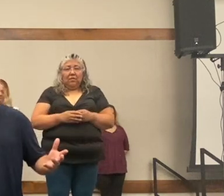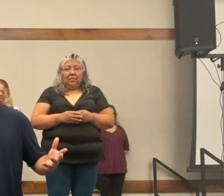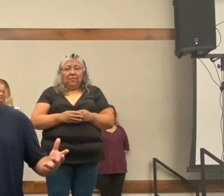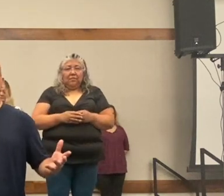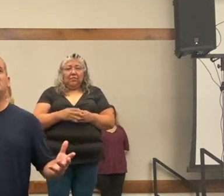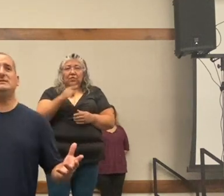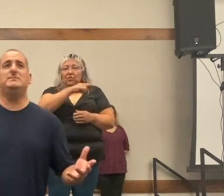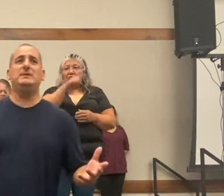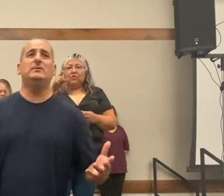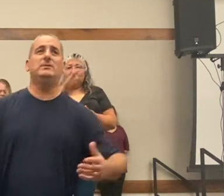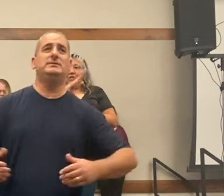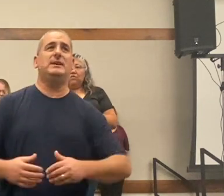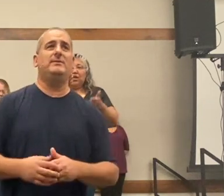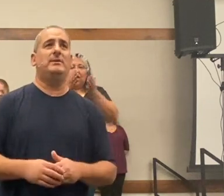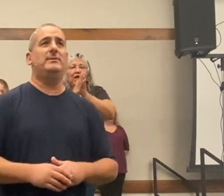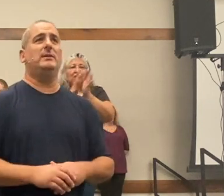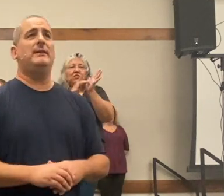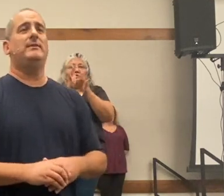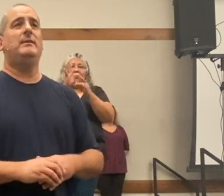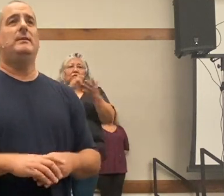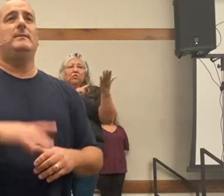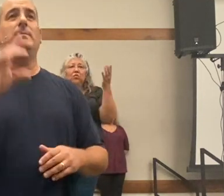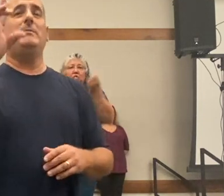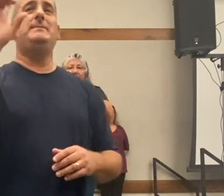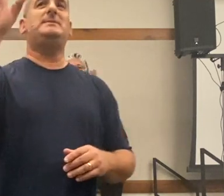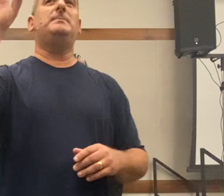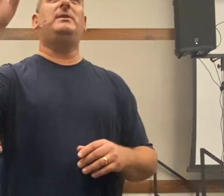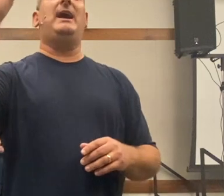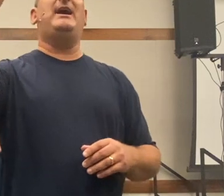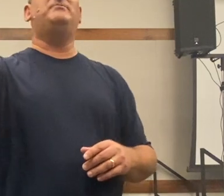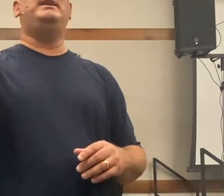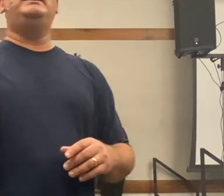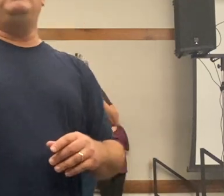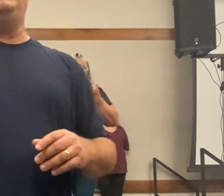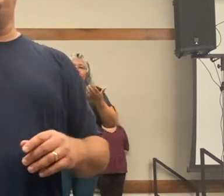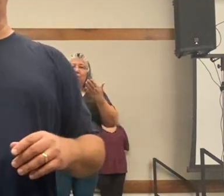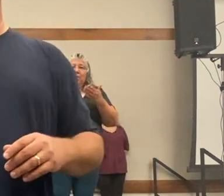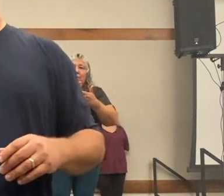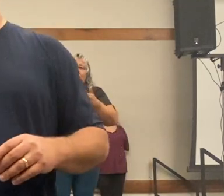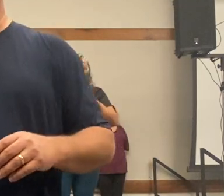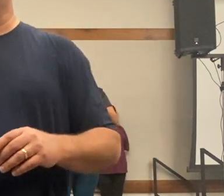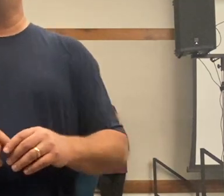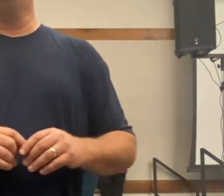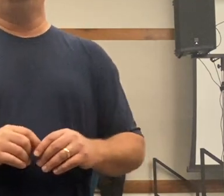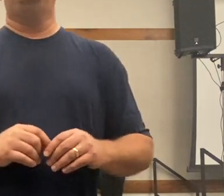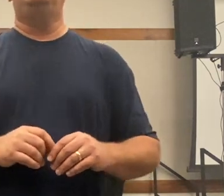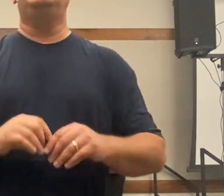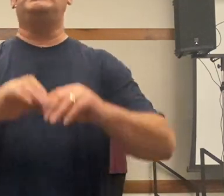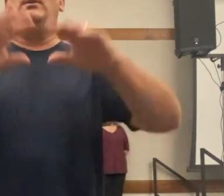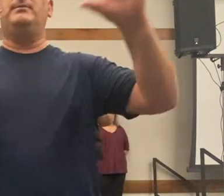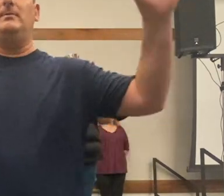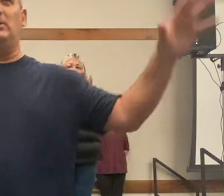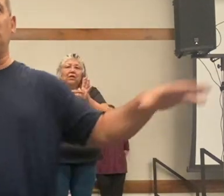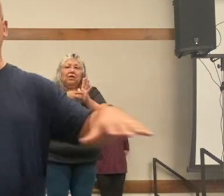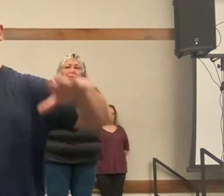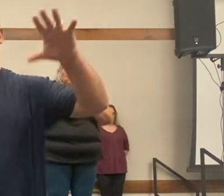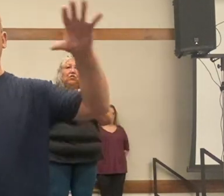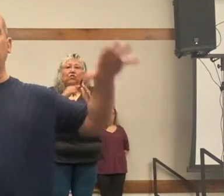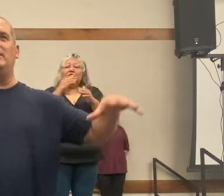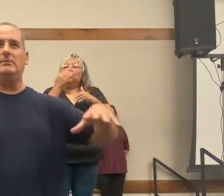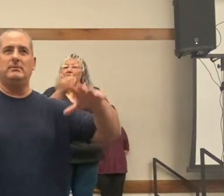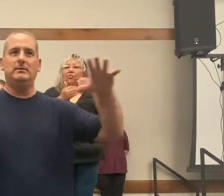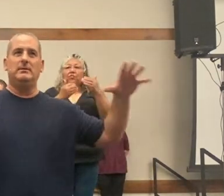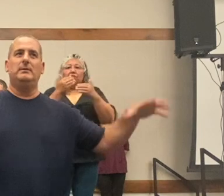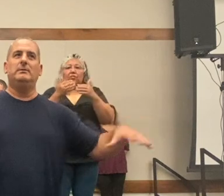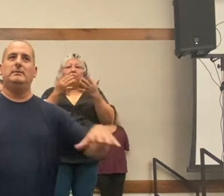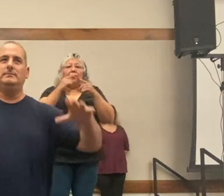you've never asked Jesus to be the Lord and Savior. Maybe some of you have, but you didn't mean it. You're just going through the motions, but now